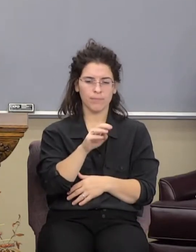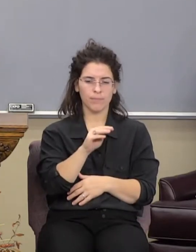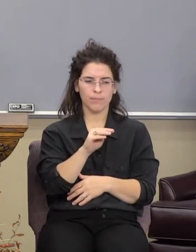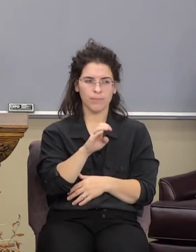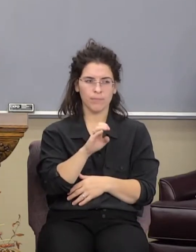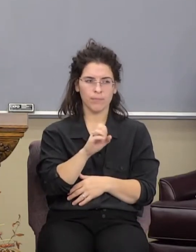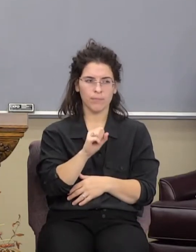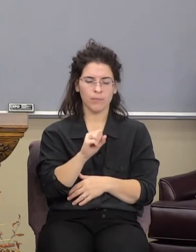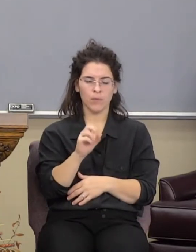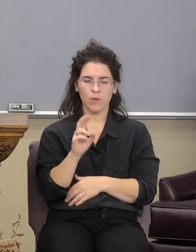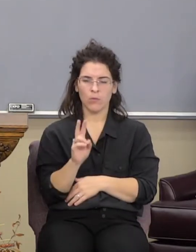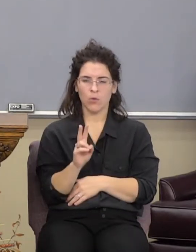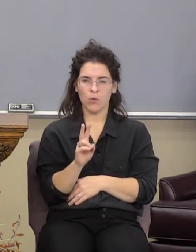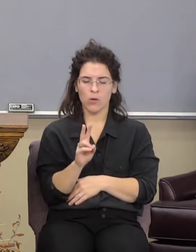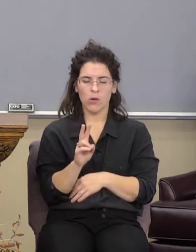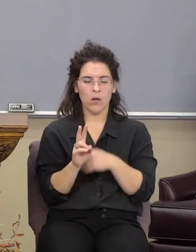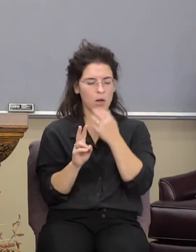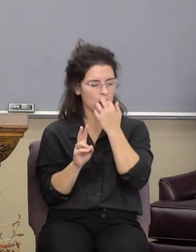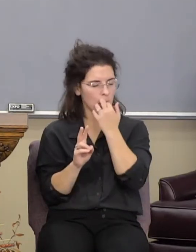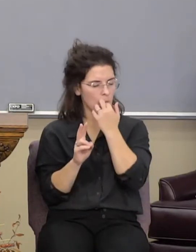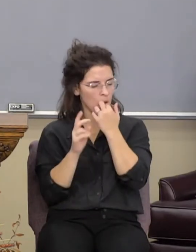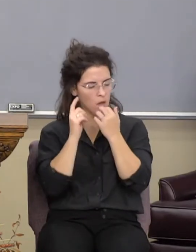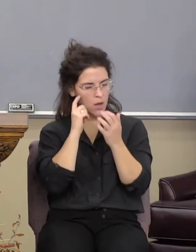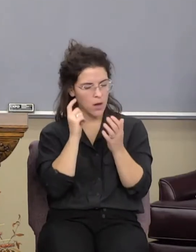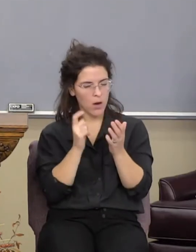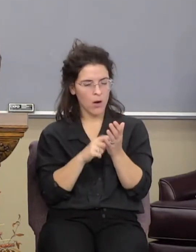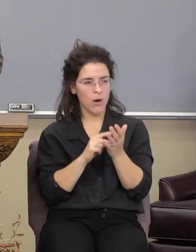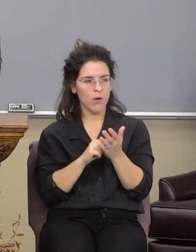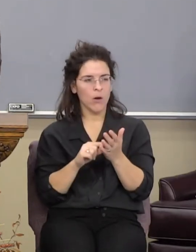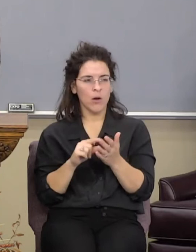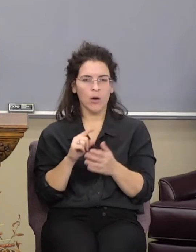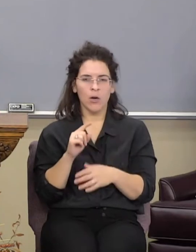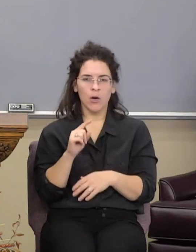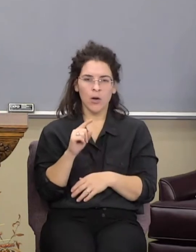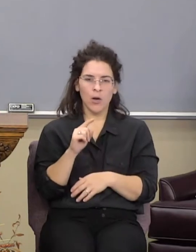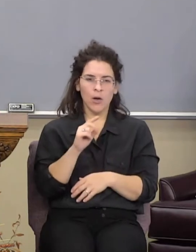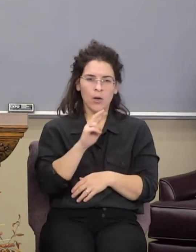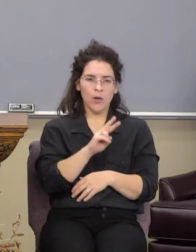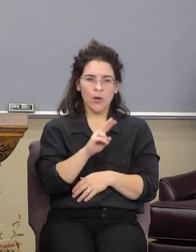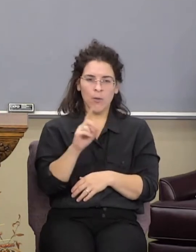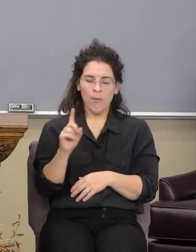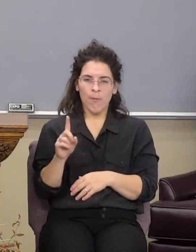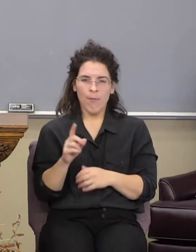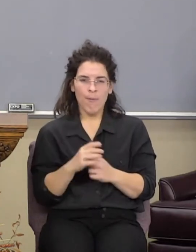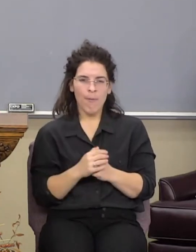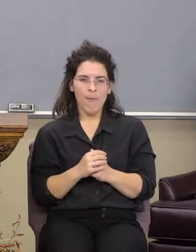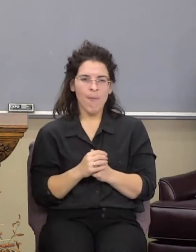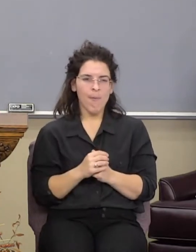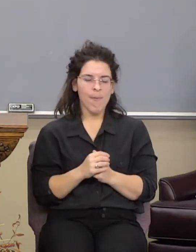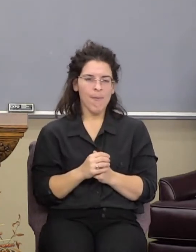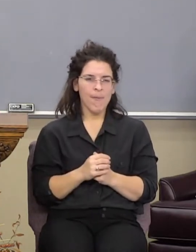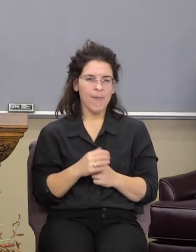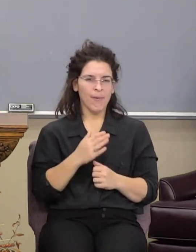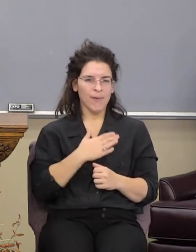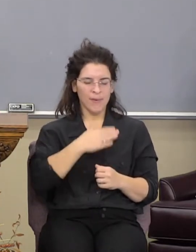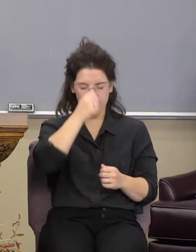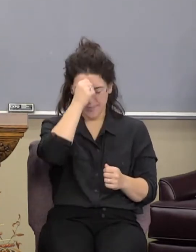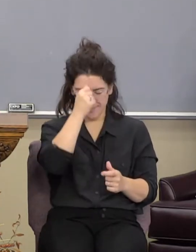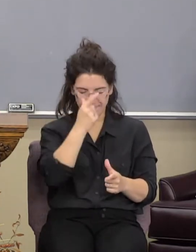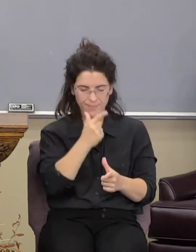James chapter 2. And notice there, verse 1. James chapter 2, verse 1. My